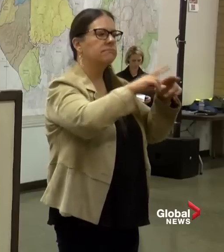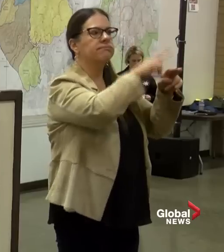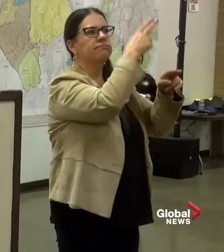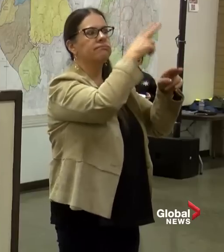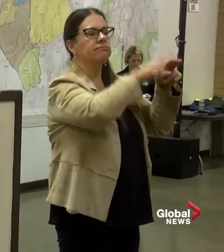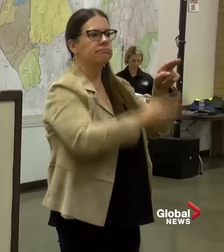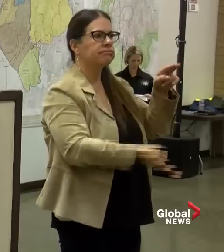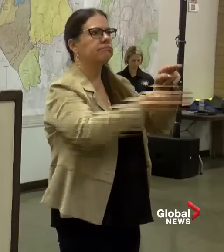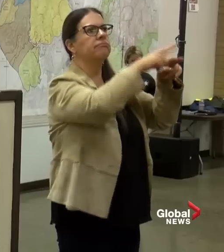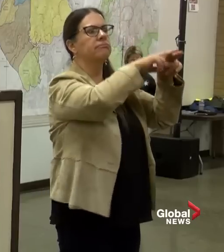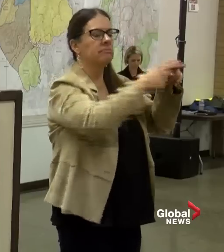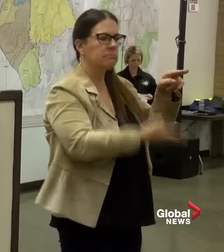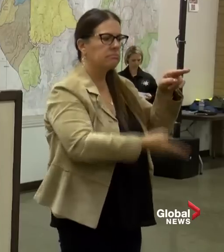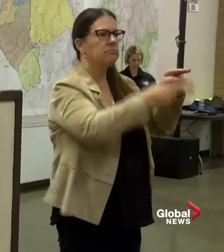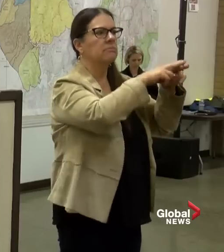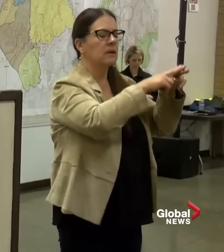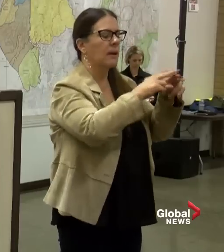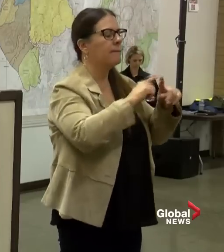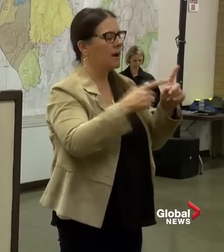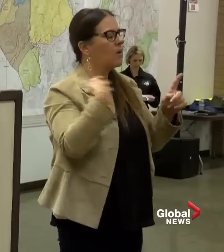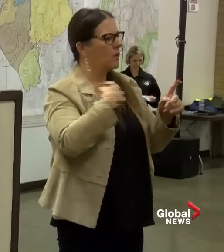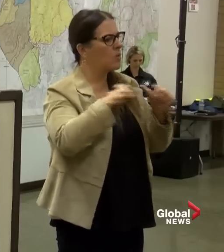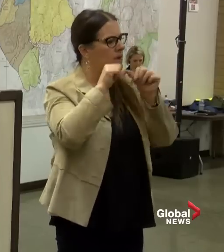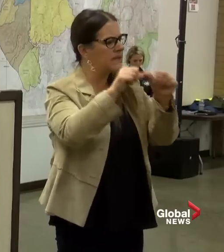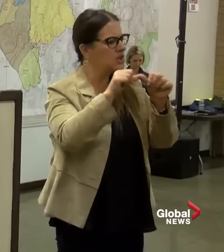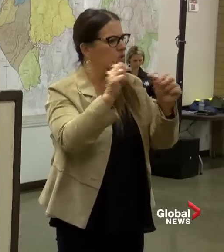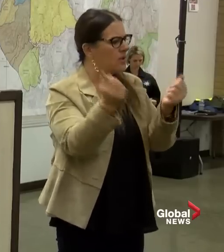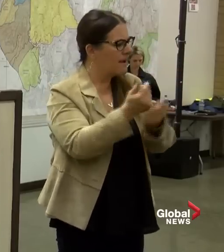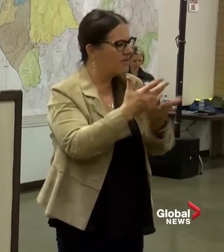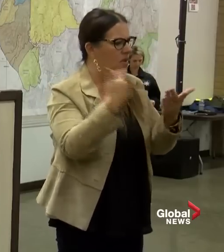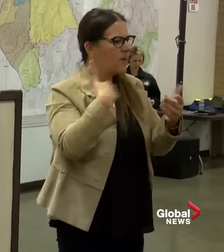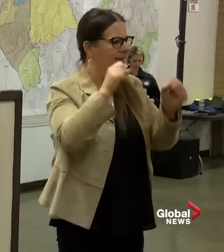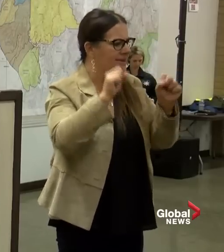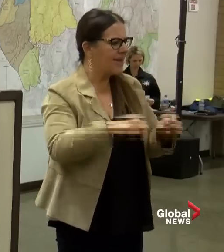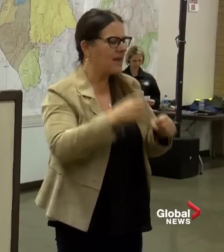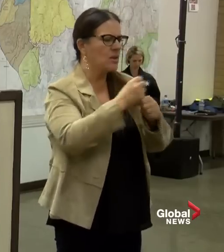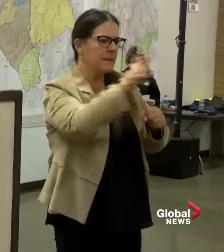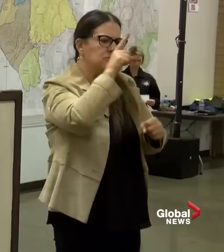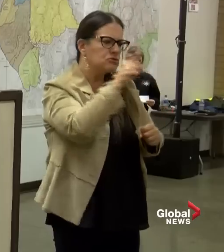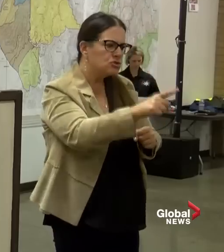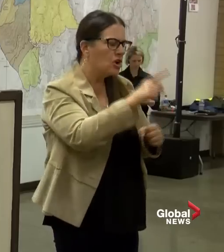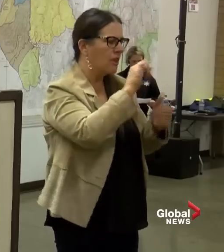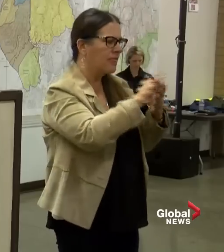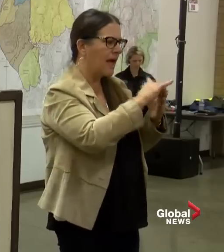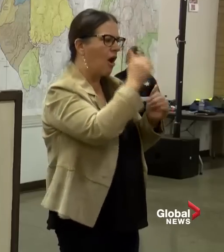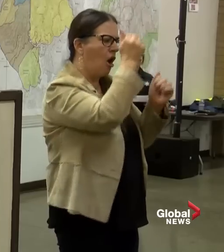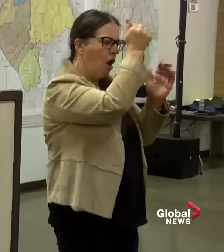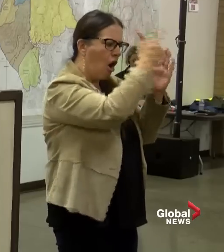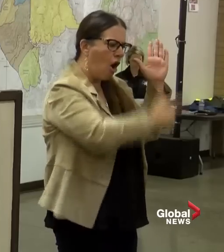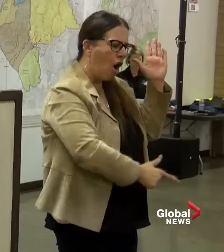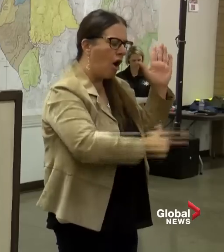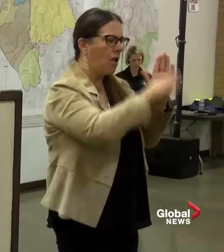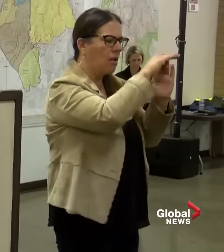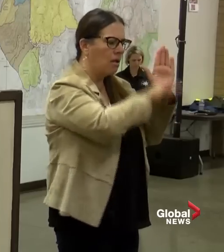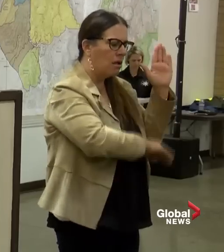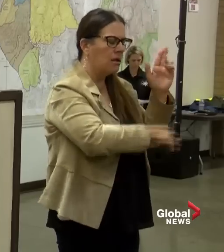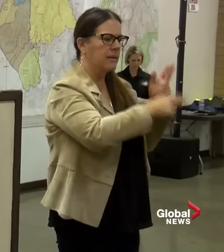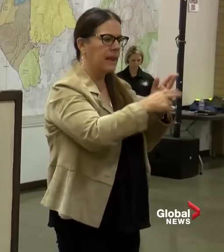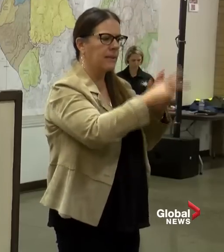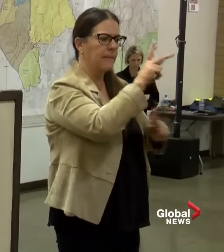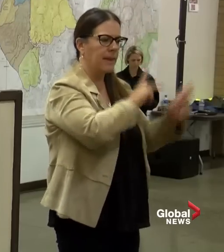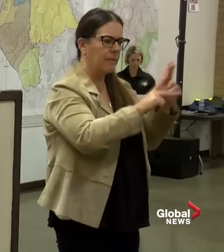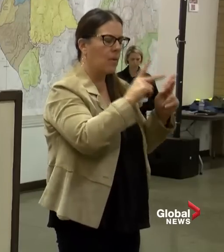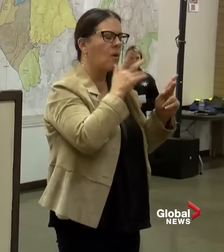forth, but we're going to continue to do everything we can to account for everybody on that list, and our